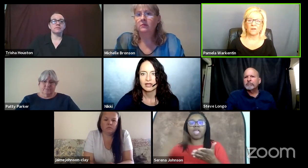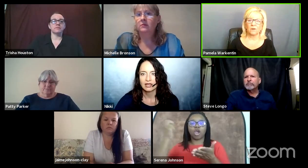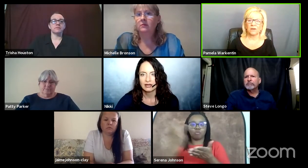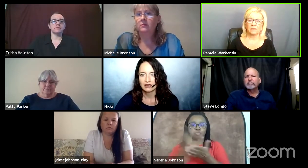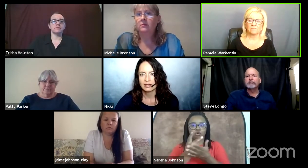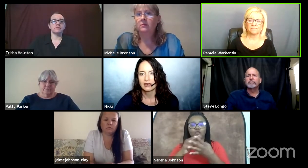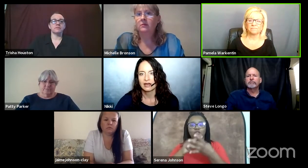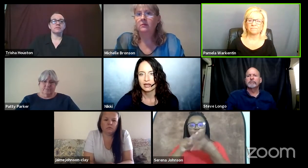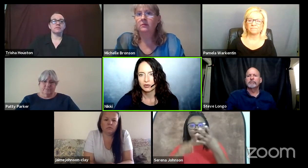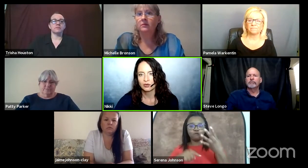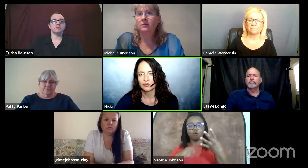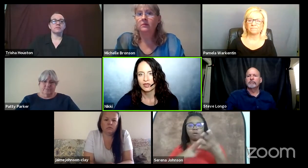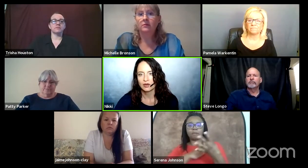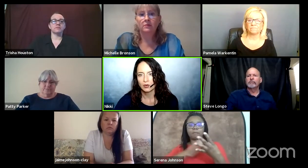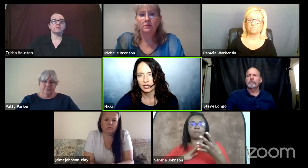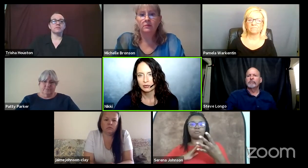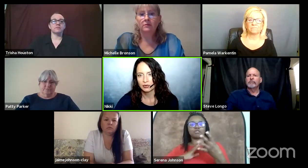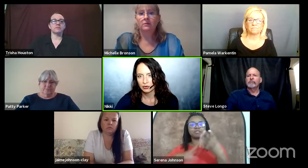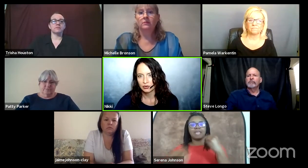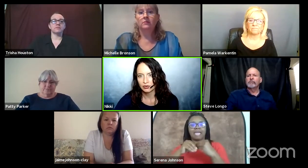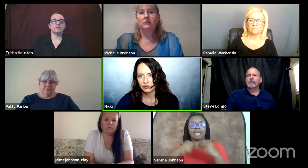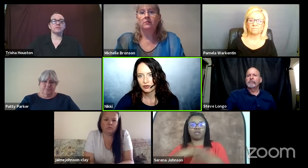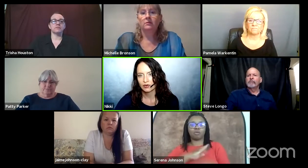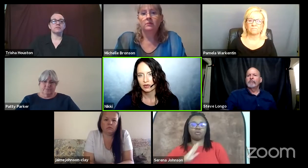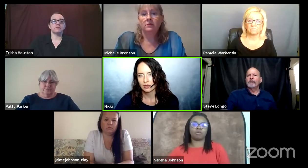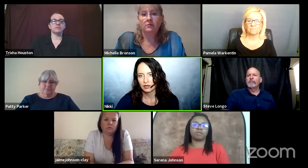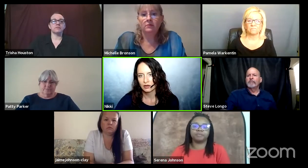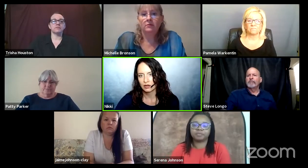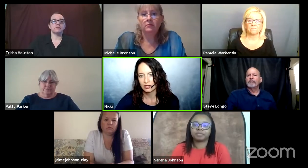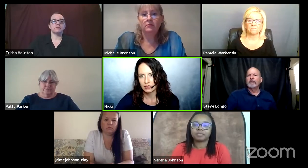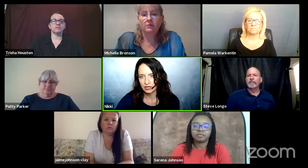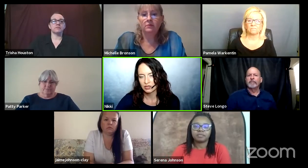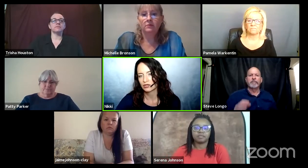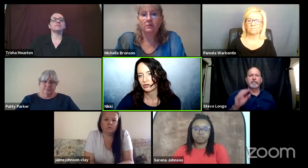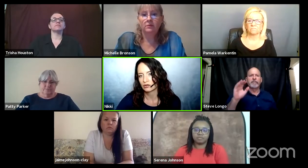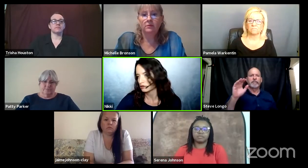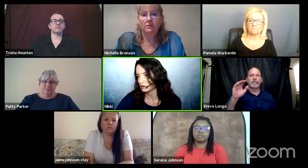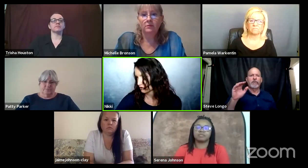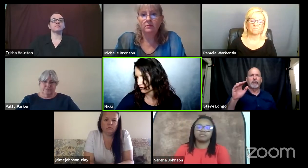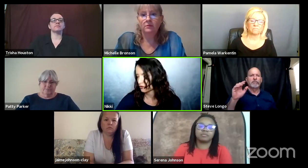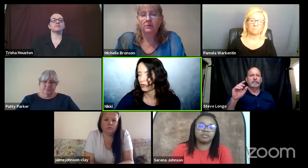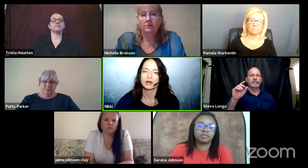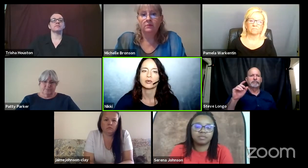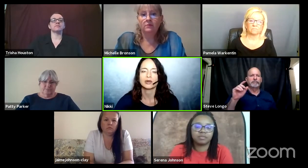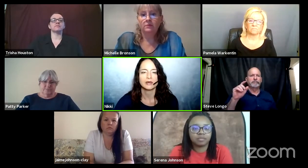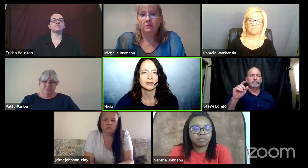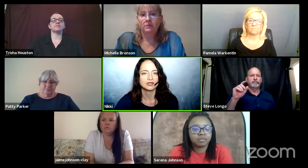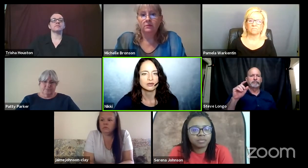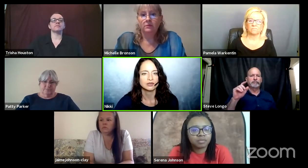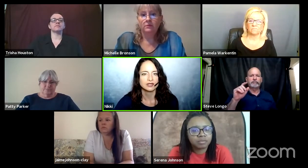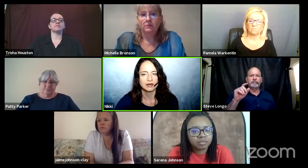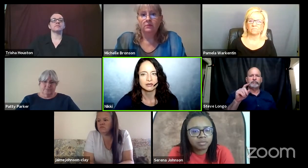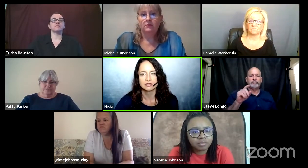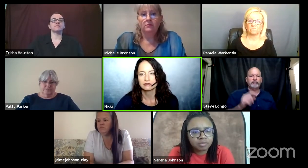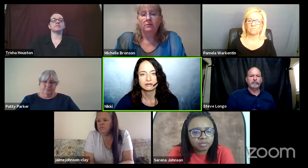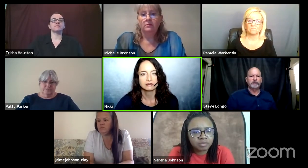Okay. I move that we approve the additional 4 board members you just named.